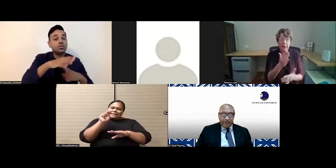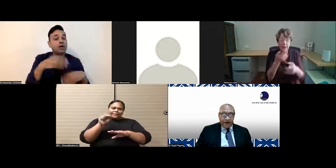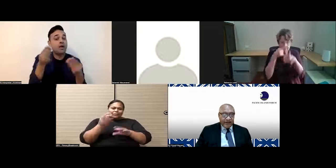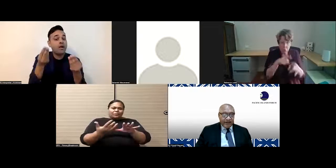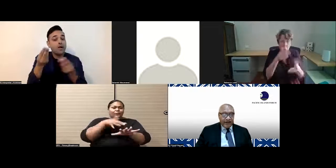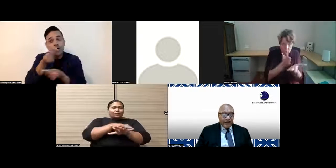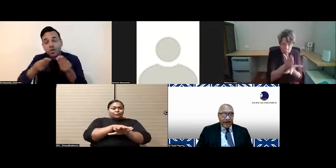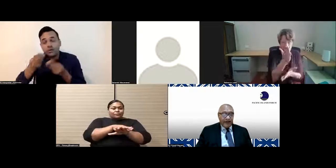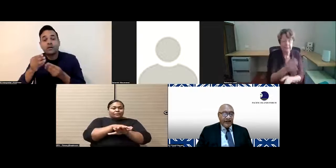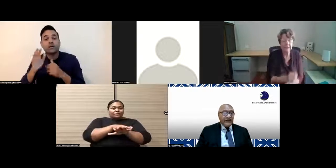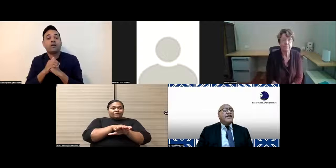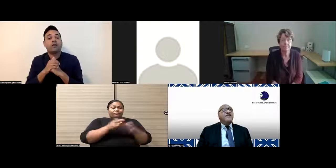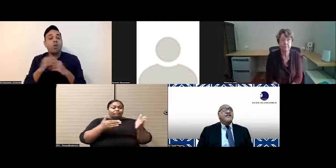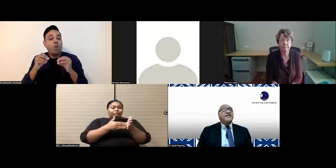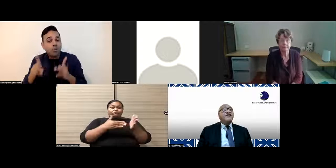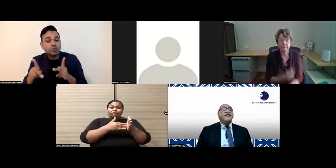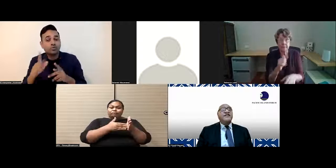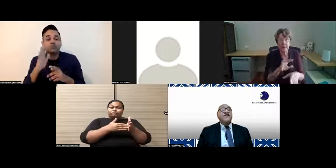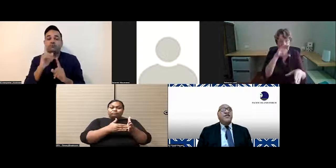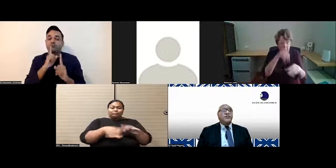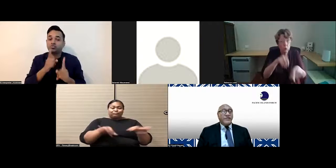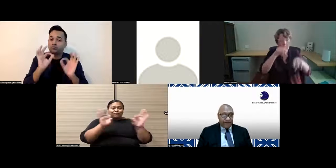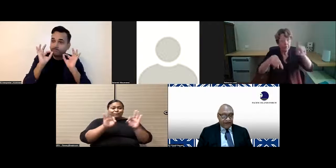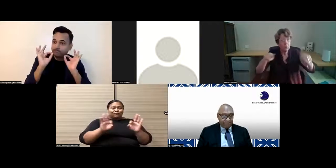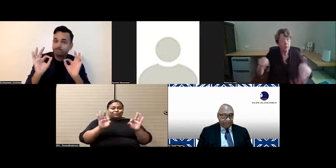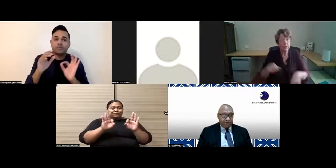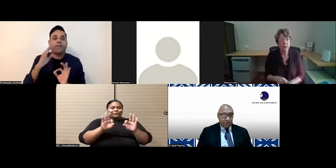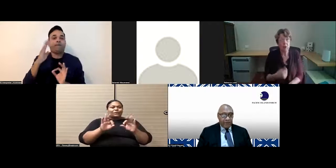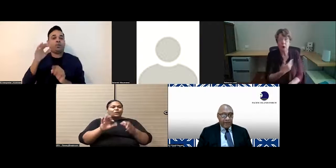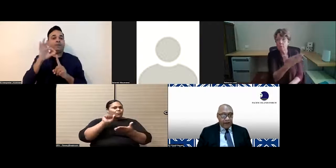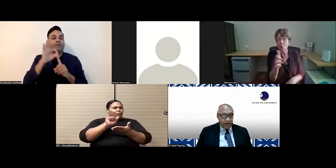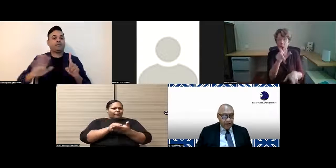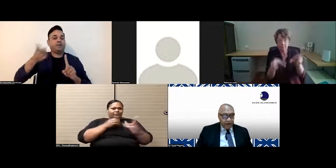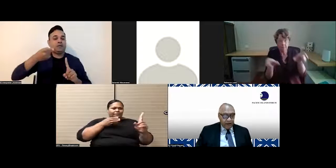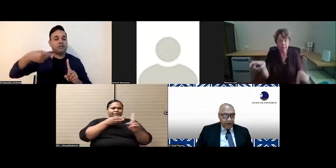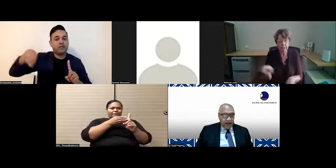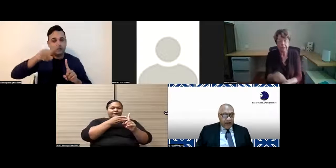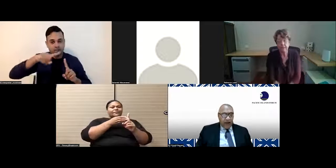and embraces the diversity of all Pacific.